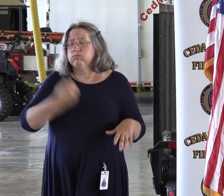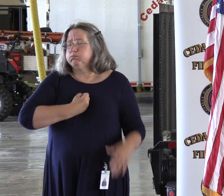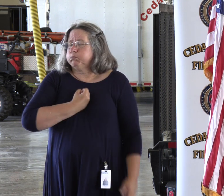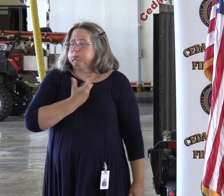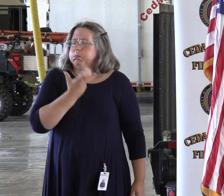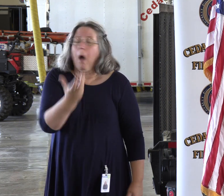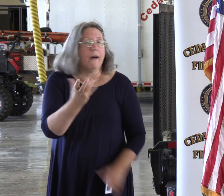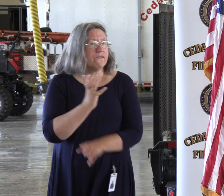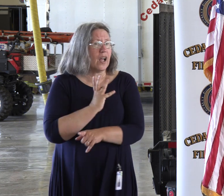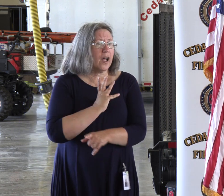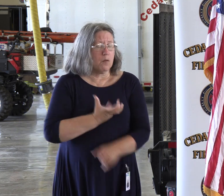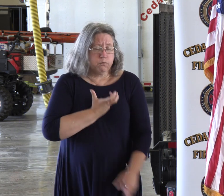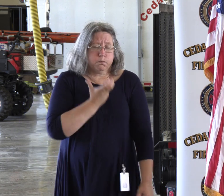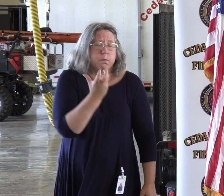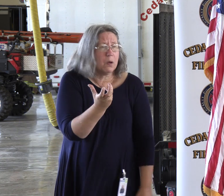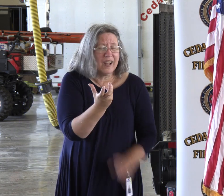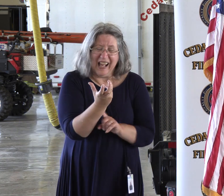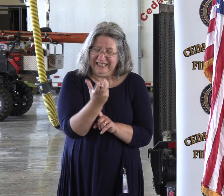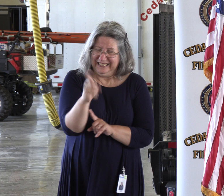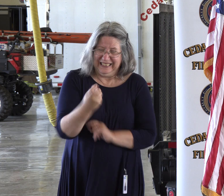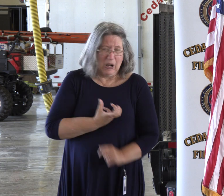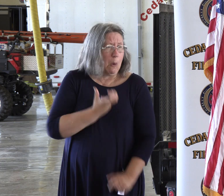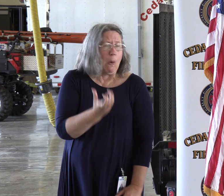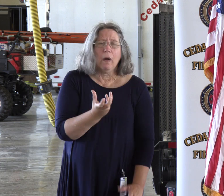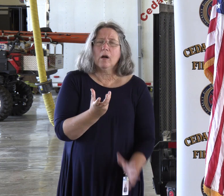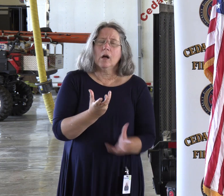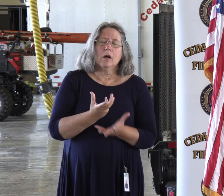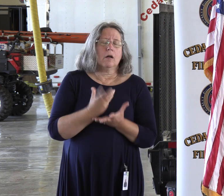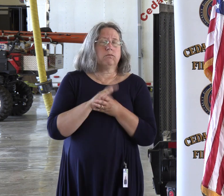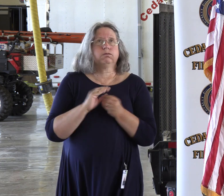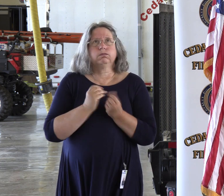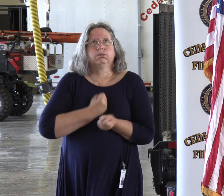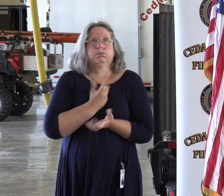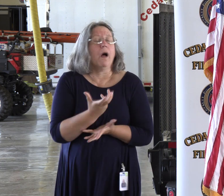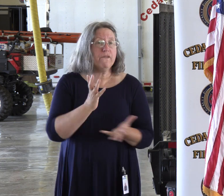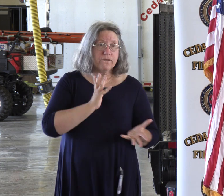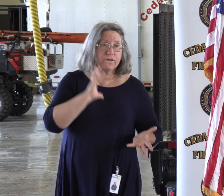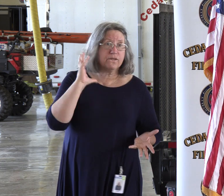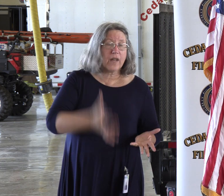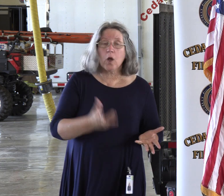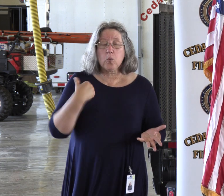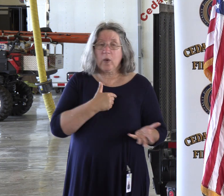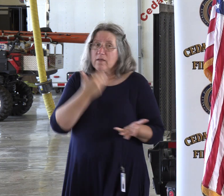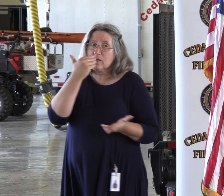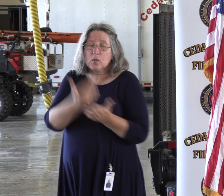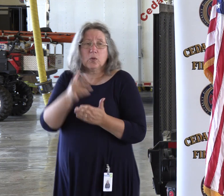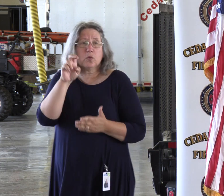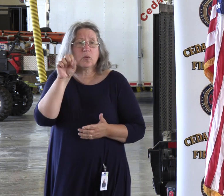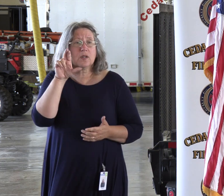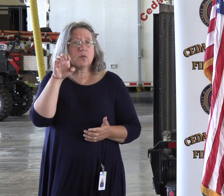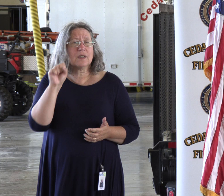And if you find that's not enough, we have great resources in this area, and they can be accessed by